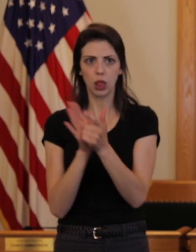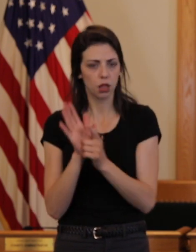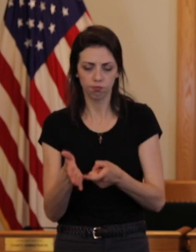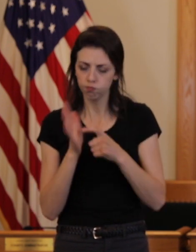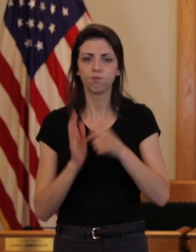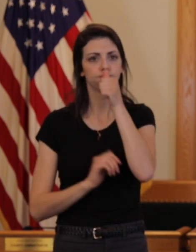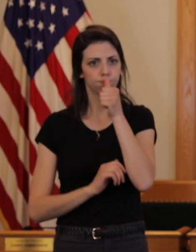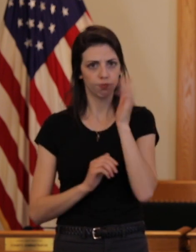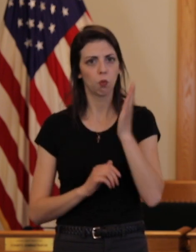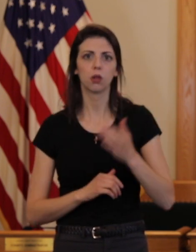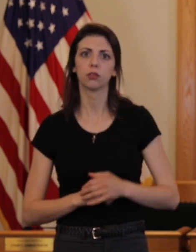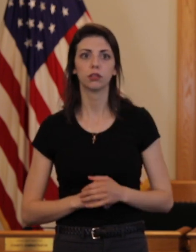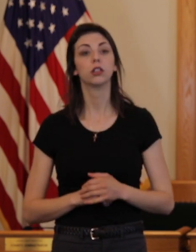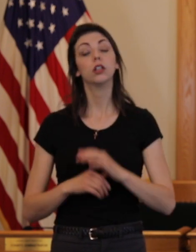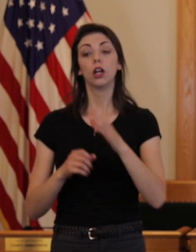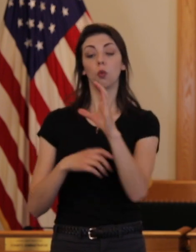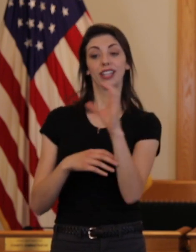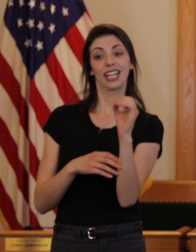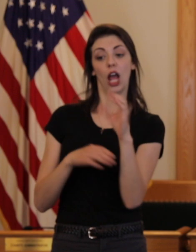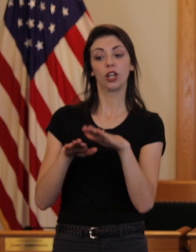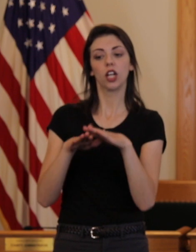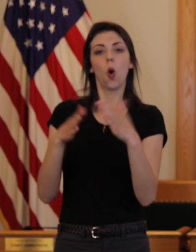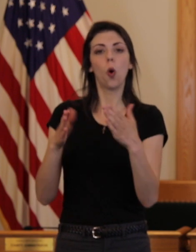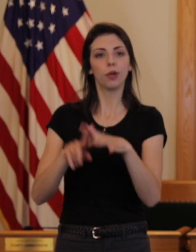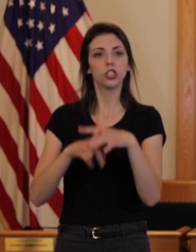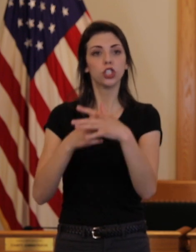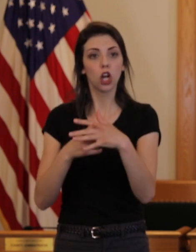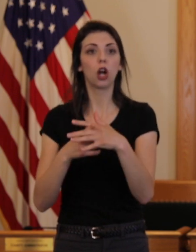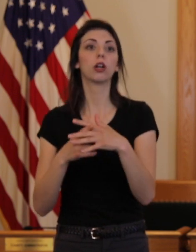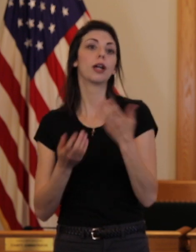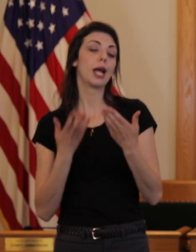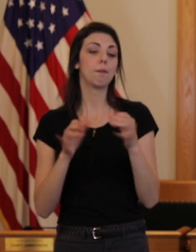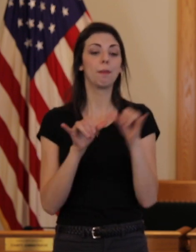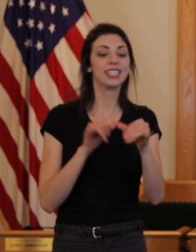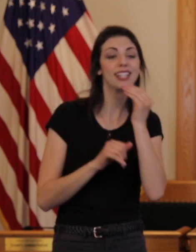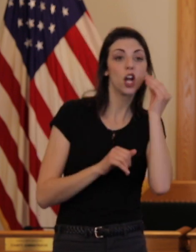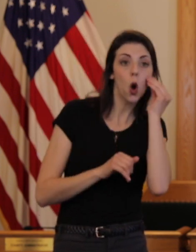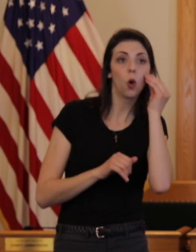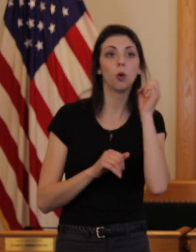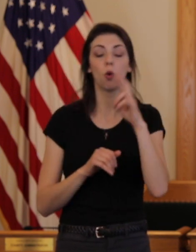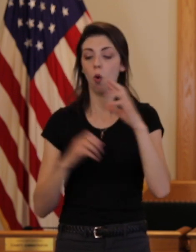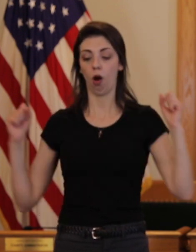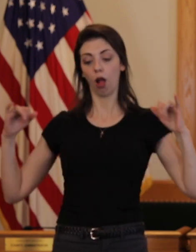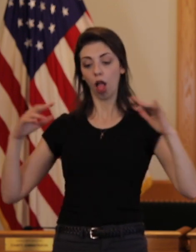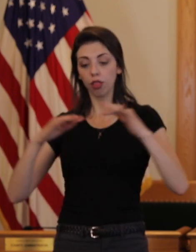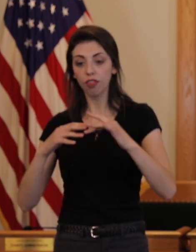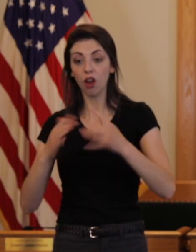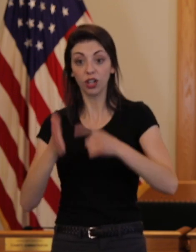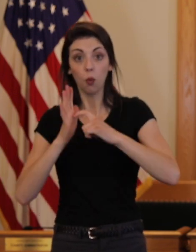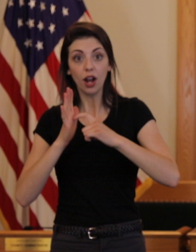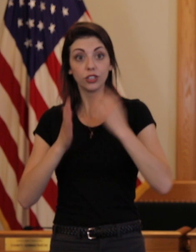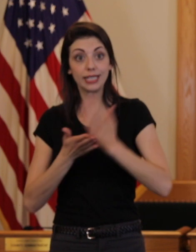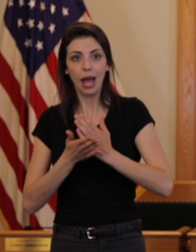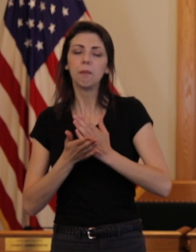county continues to reopen and mitigation strategies such as stay-at-home orders or mass gathering restrictions begin to